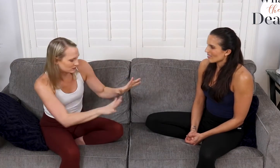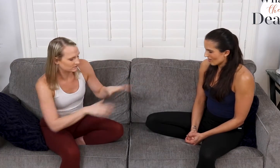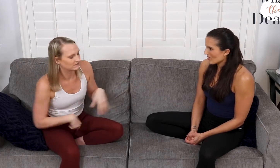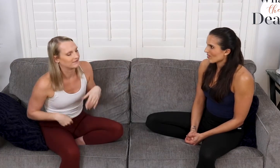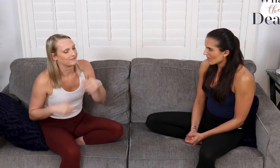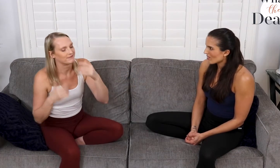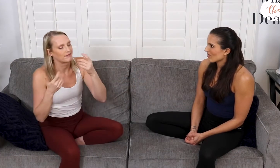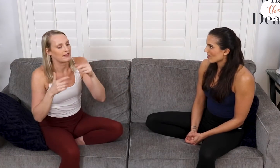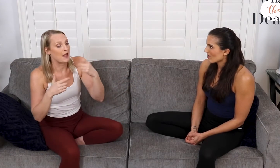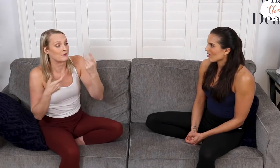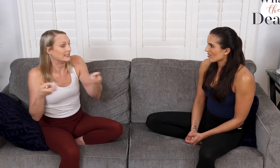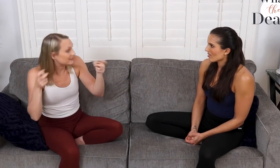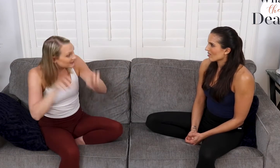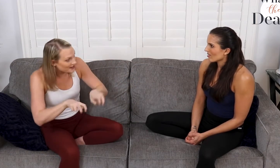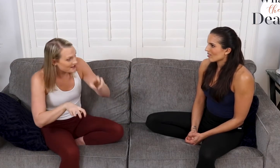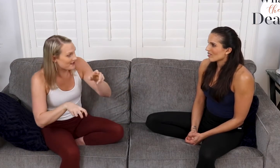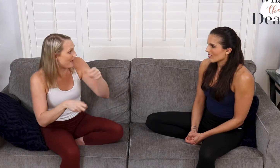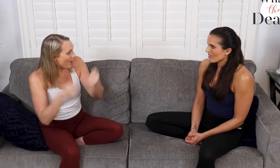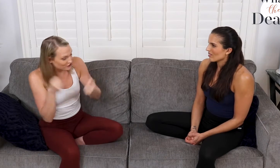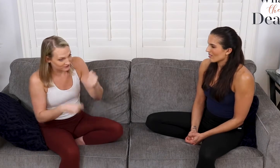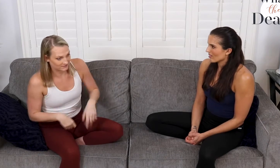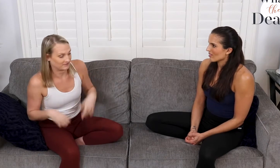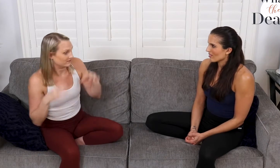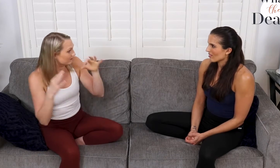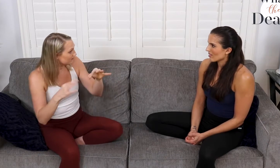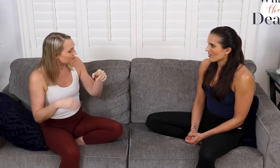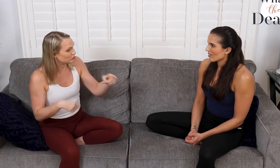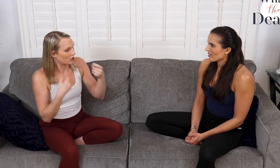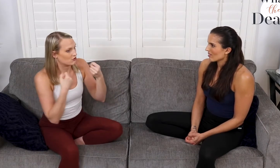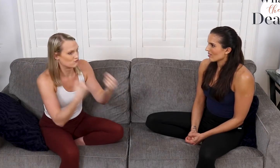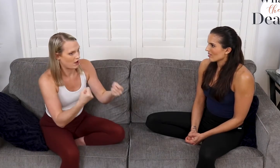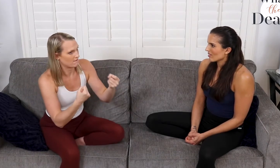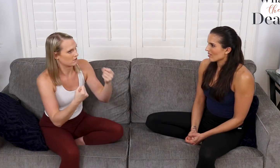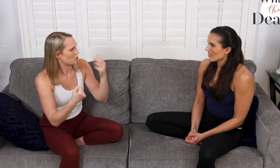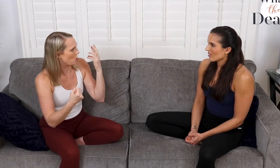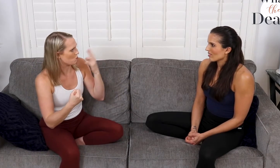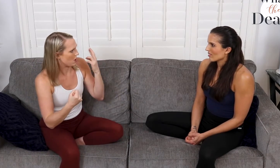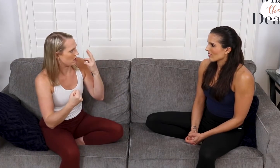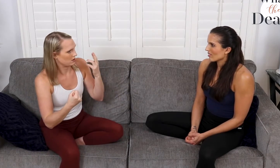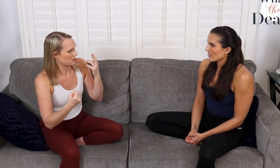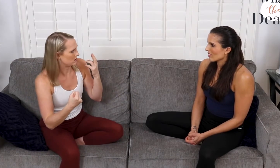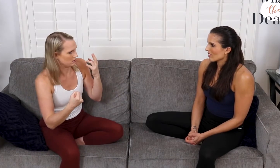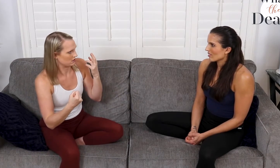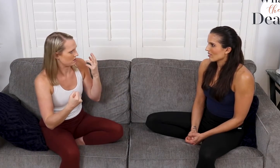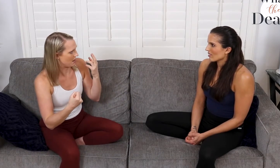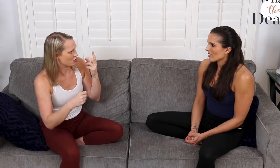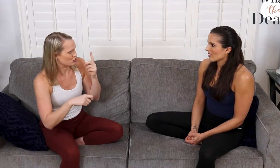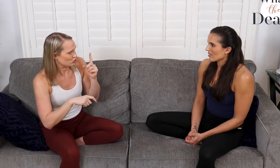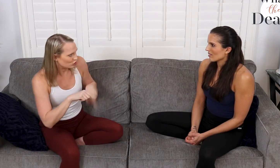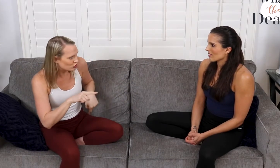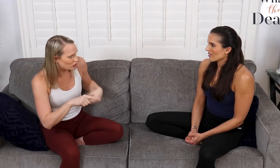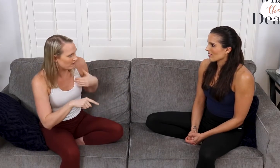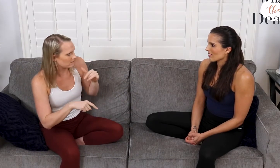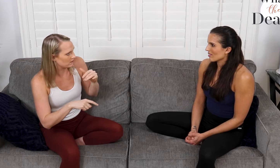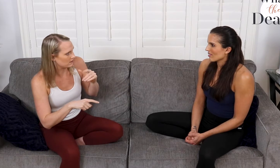really realized some things because my dad's the type of person who wants that interaction and conversation, bubbly personality, just like me,